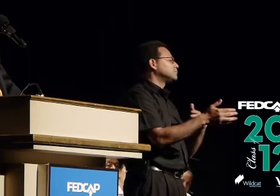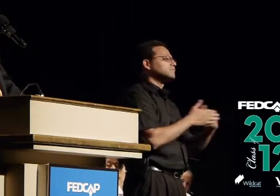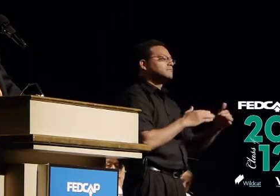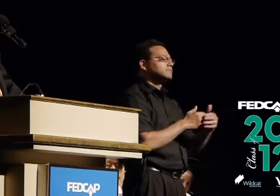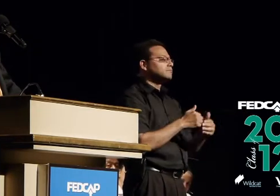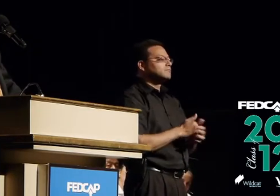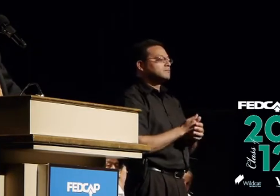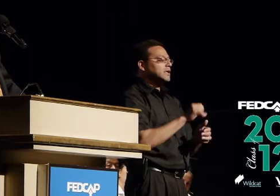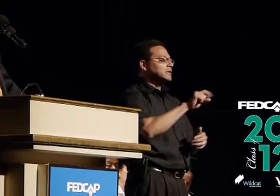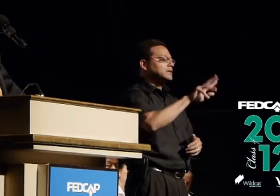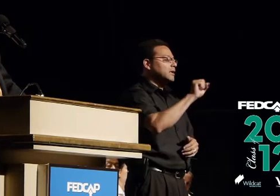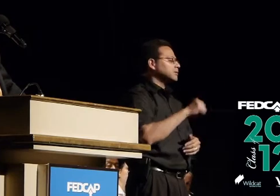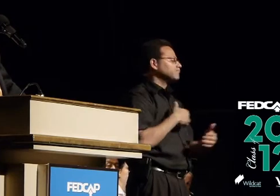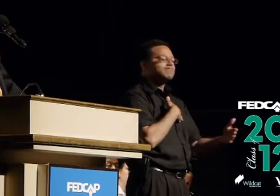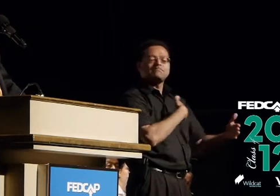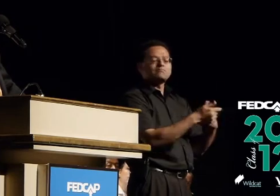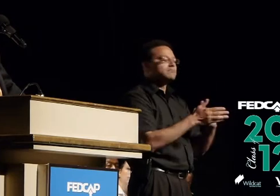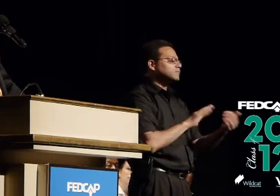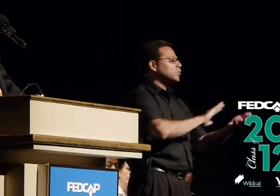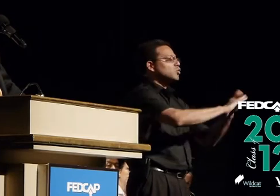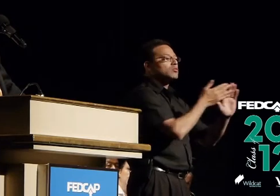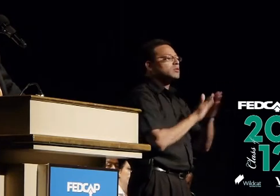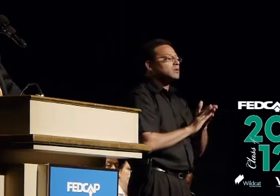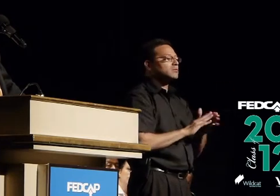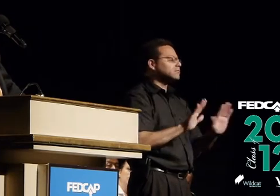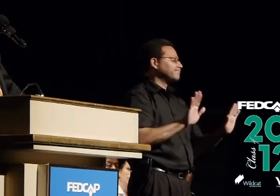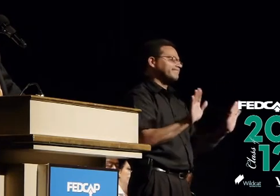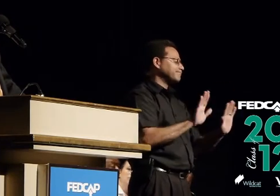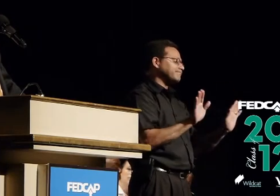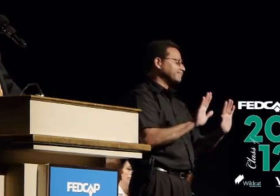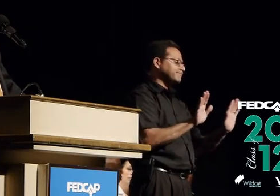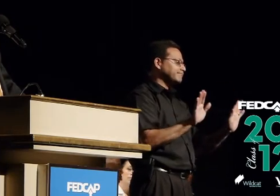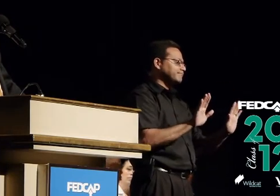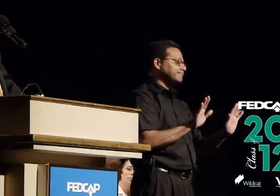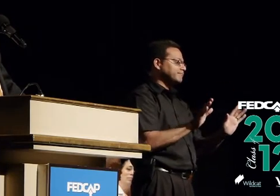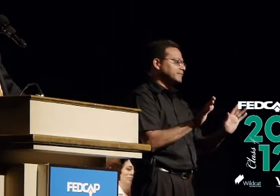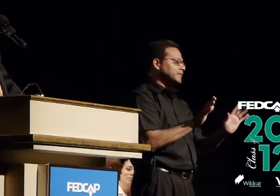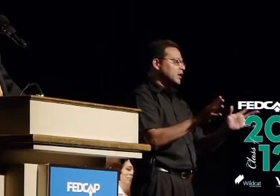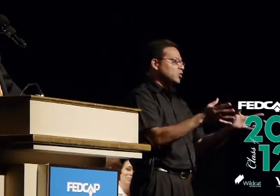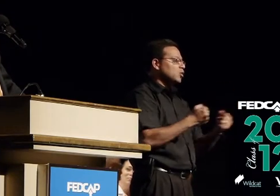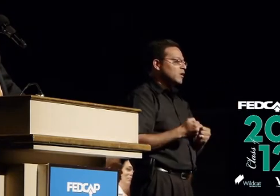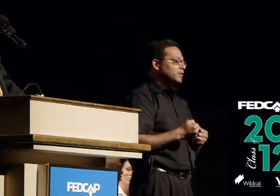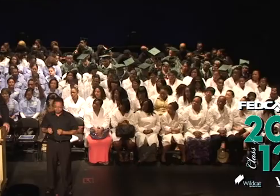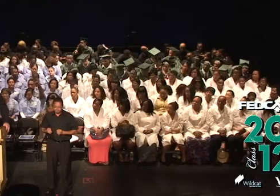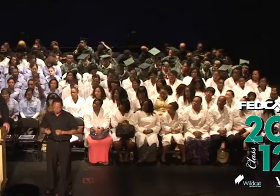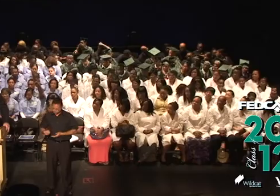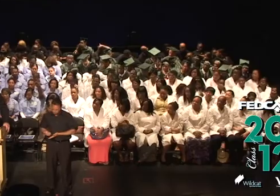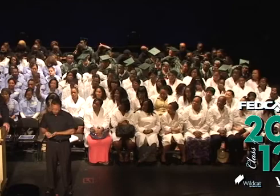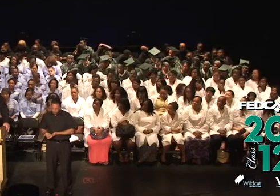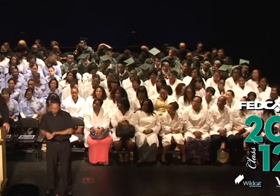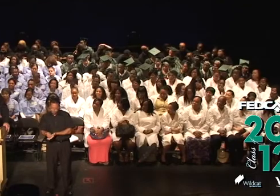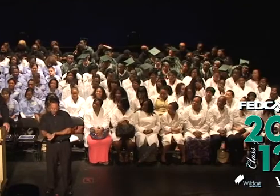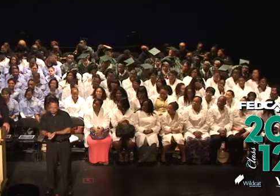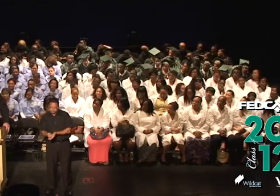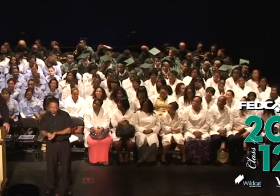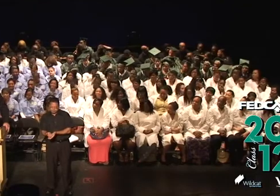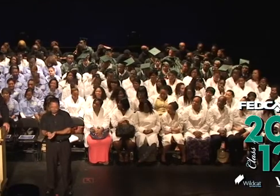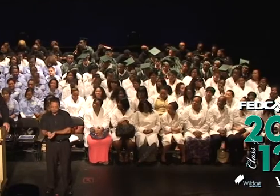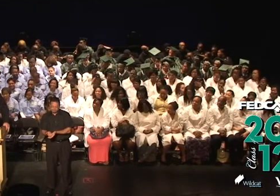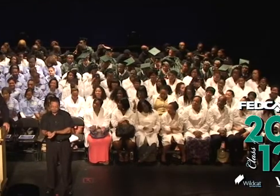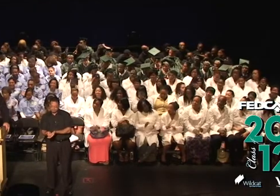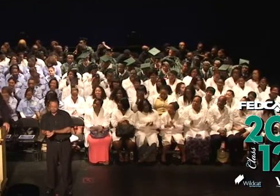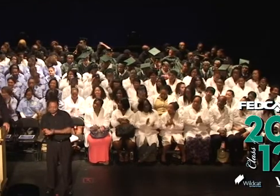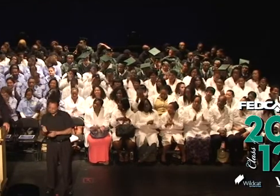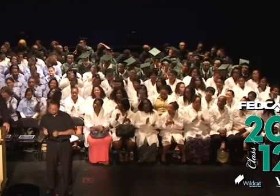status in your community you said I don't want a handout I need a hand up